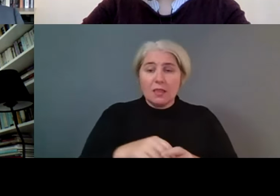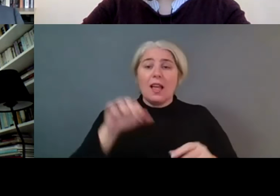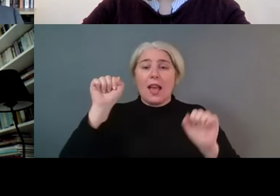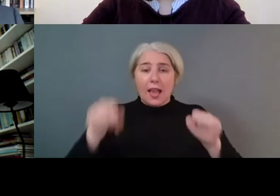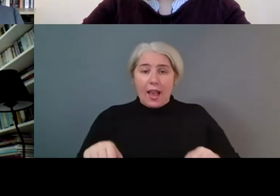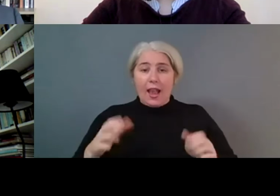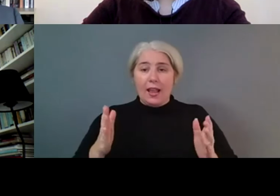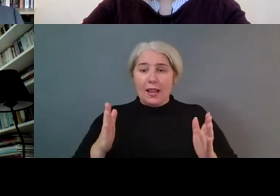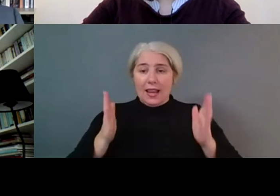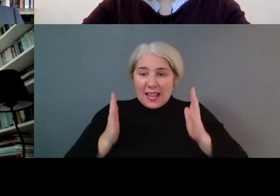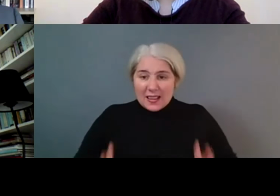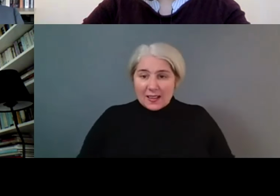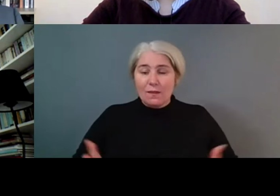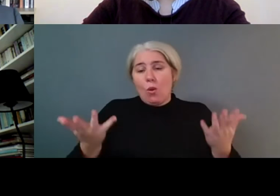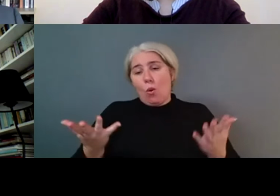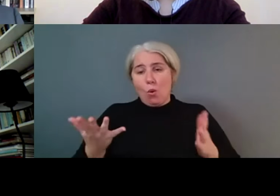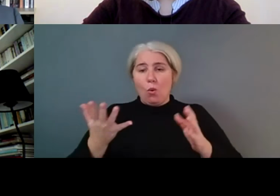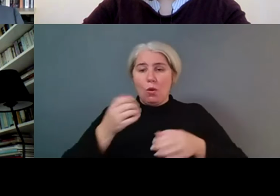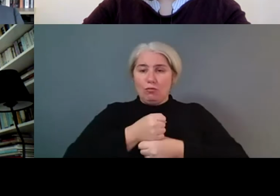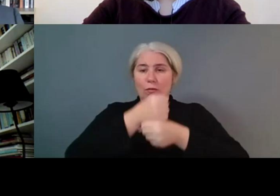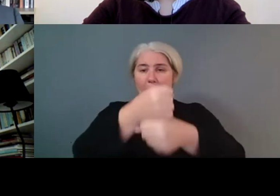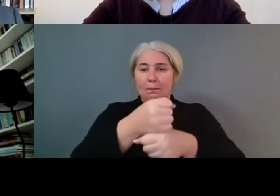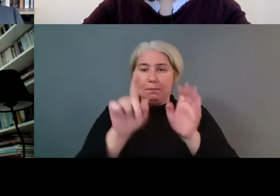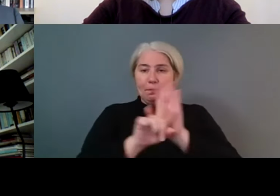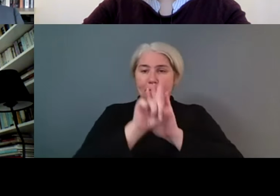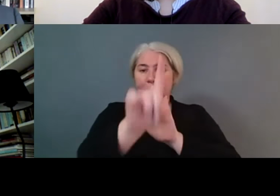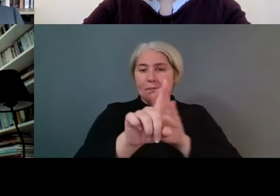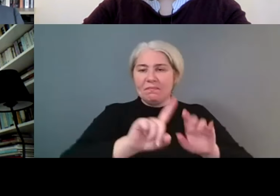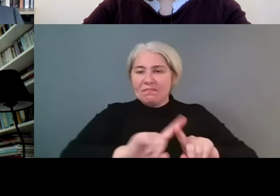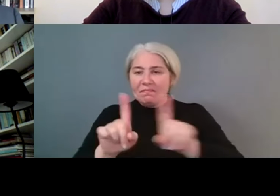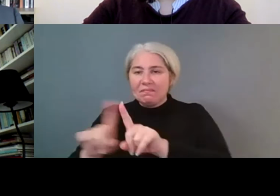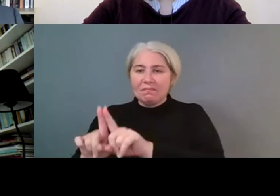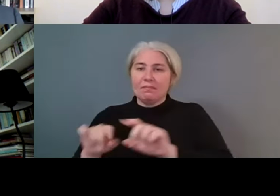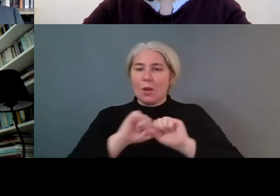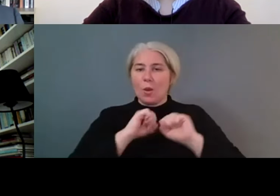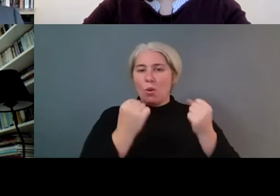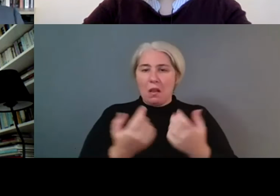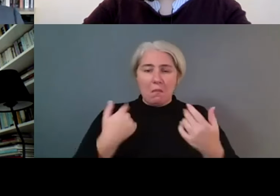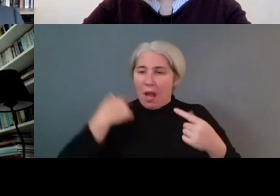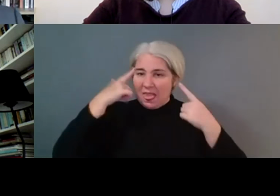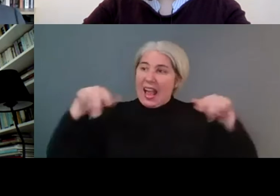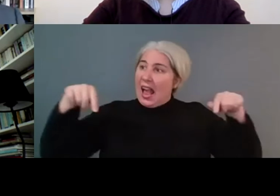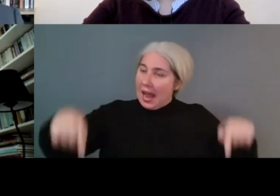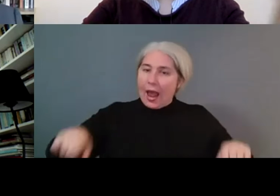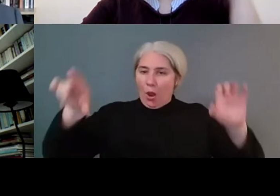the representatives of organizations. So that is not the issue, I think, today.